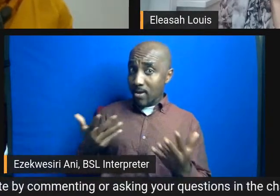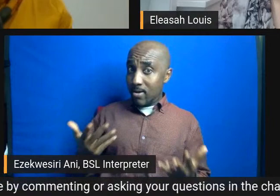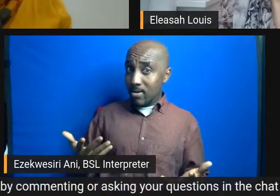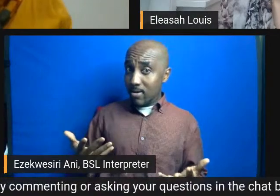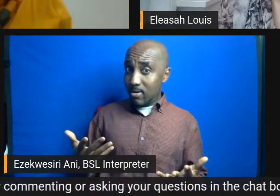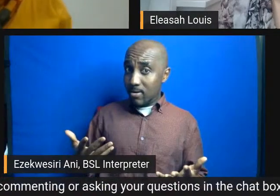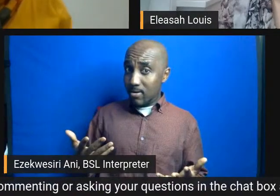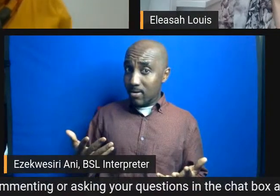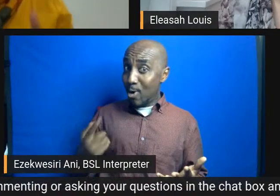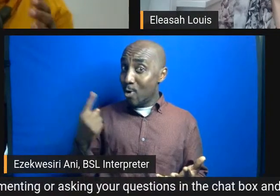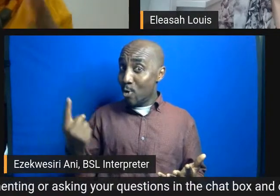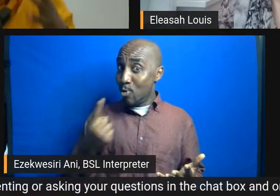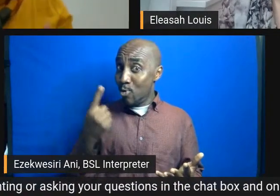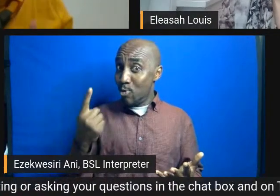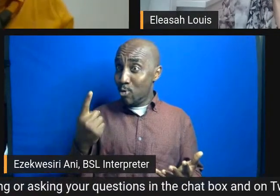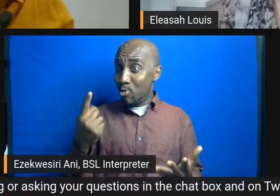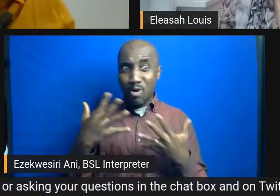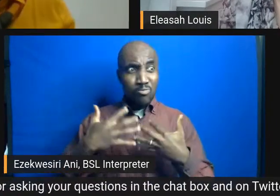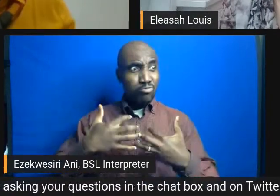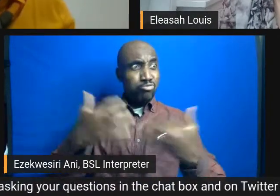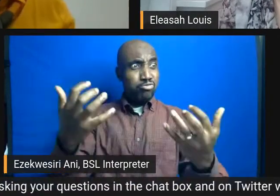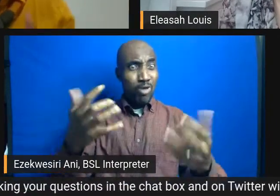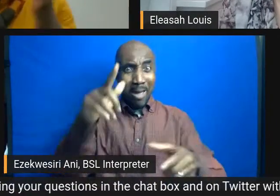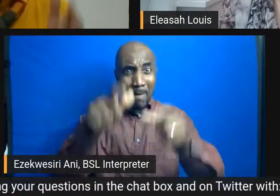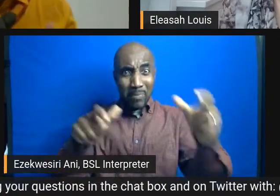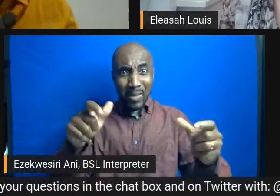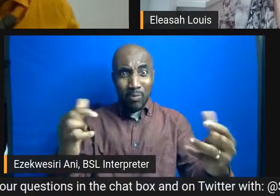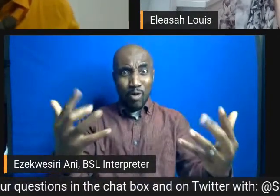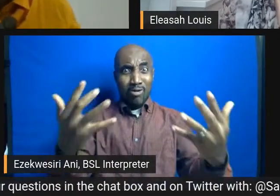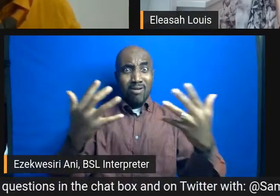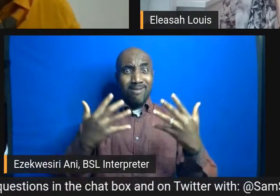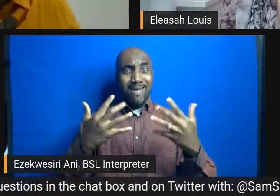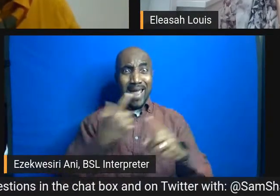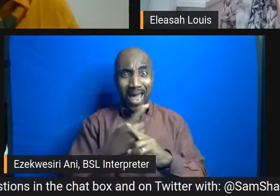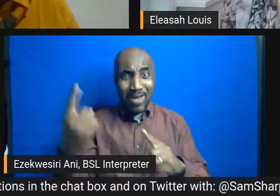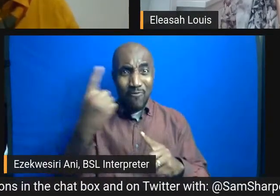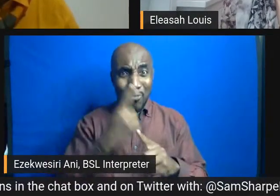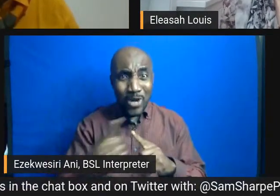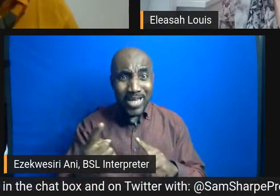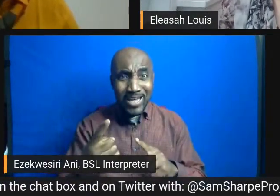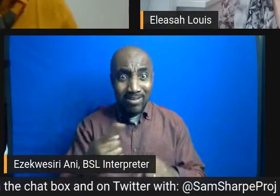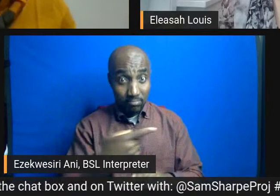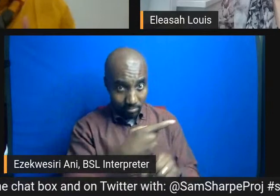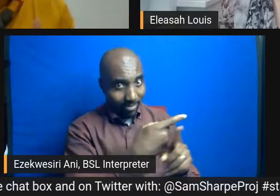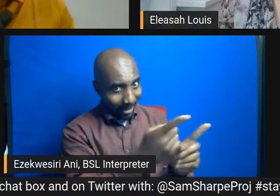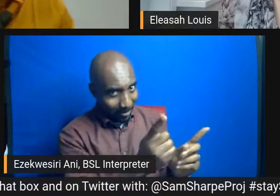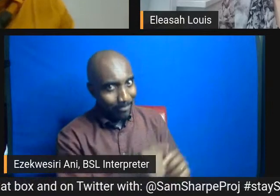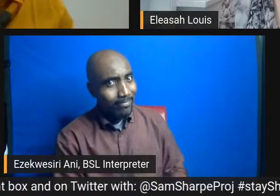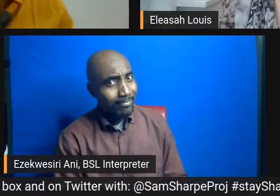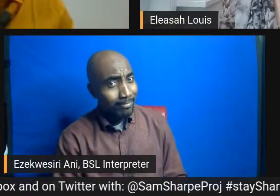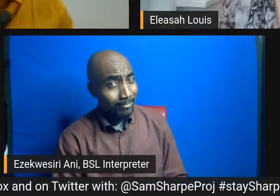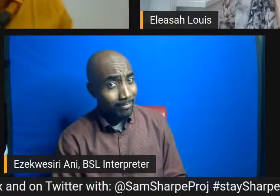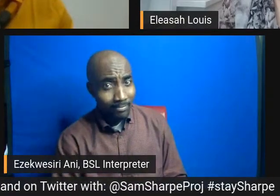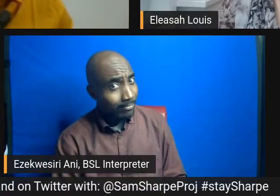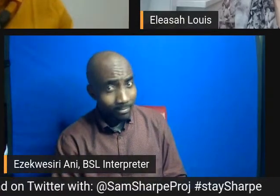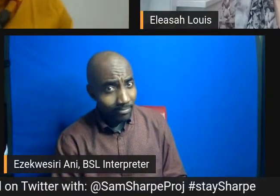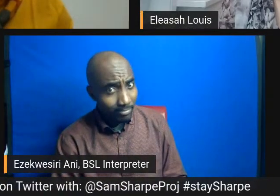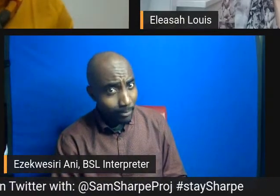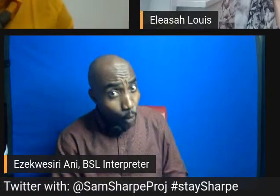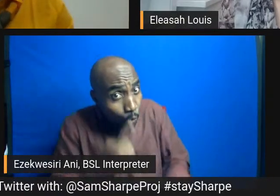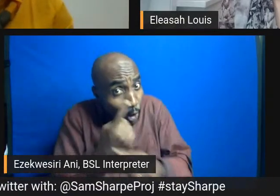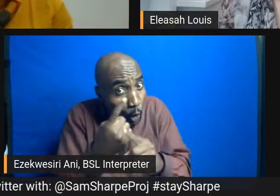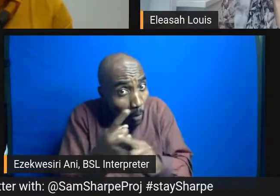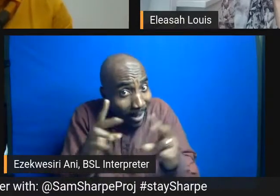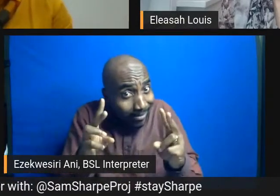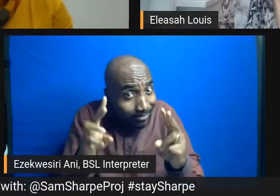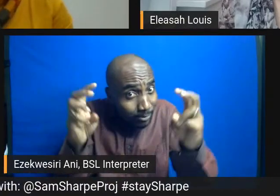an audience every week of so many people, right? Do we talk about these things? Do we